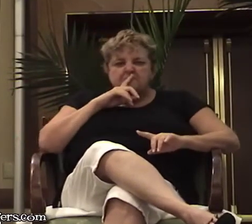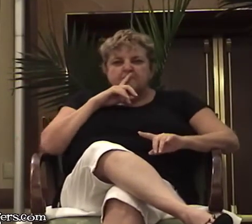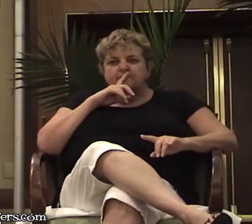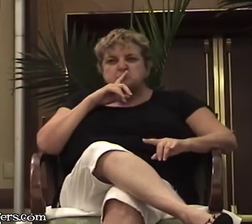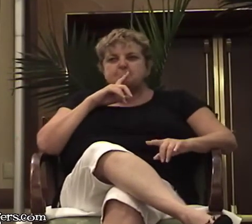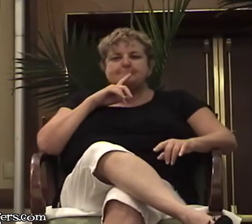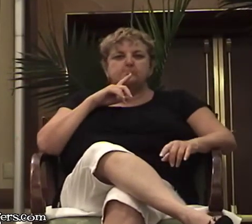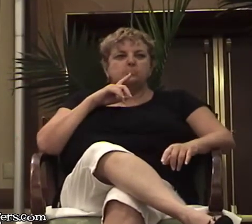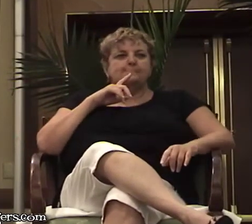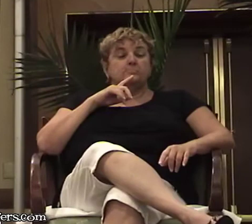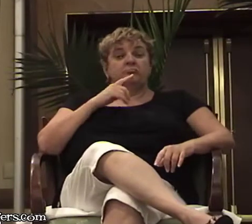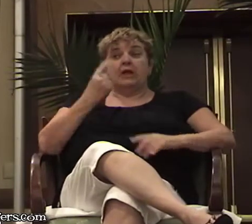And one day,